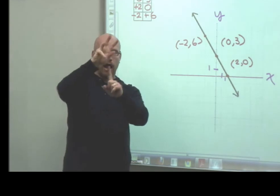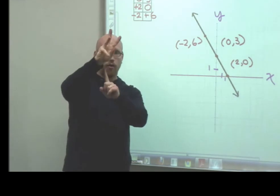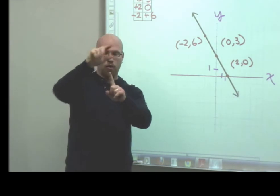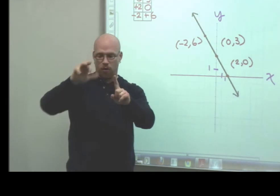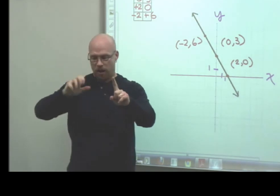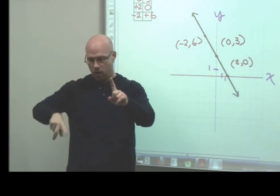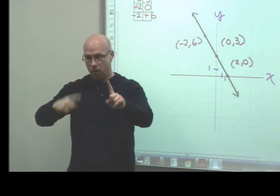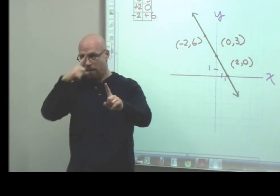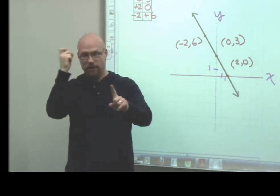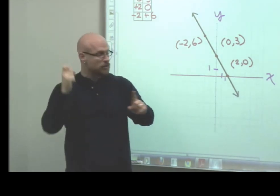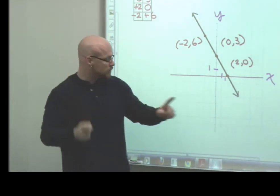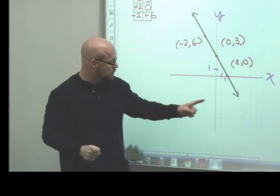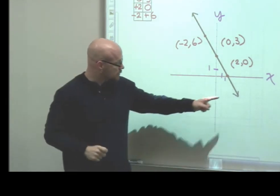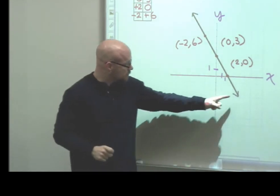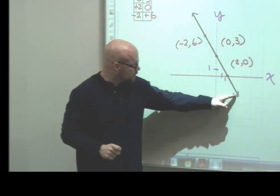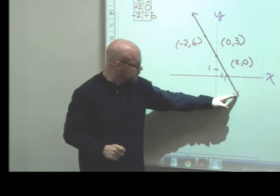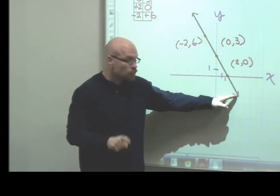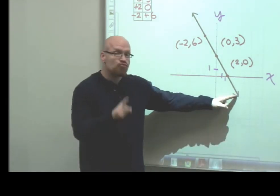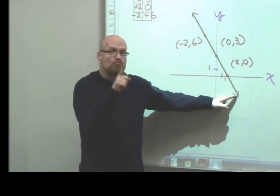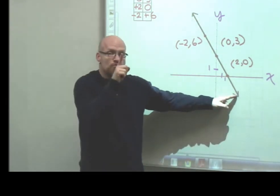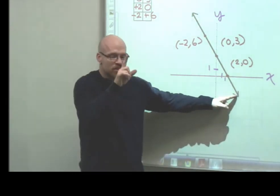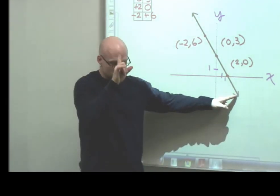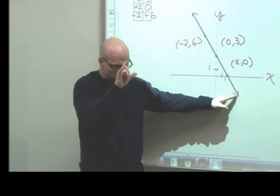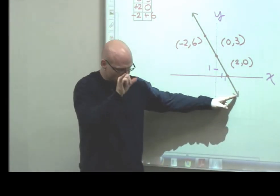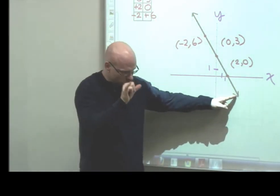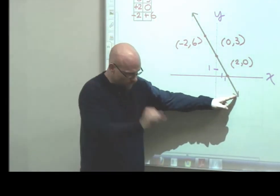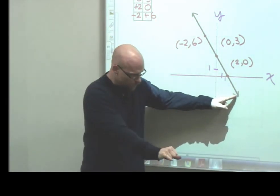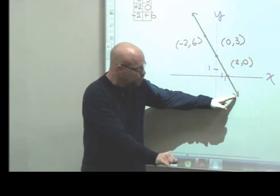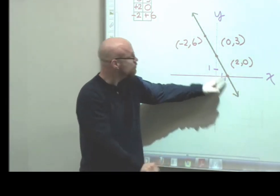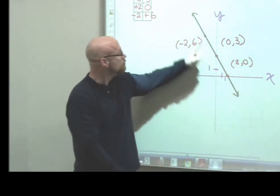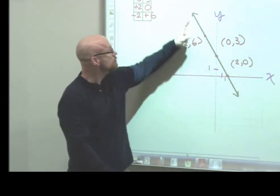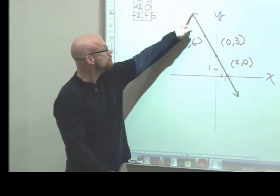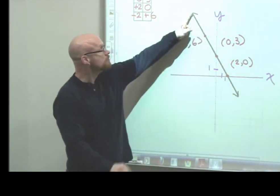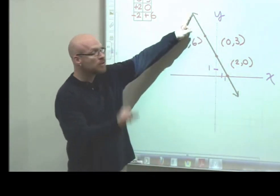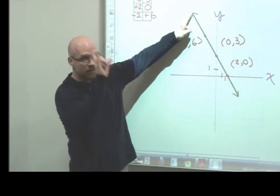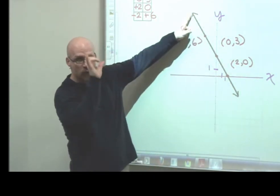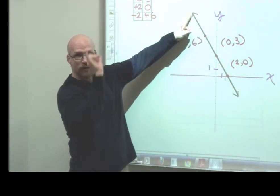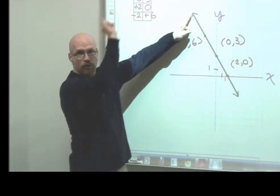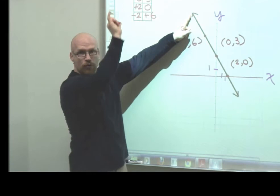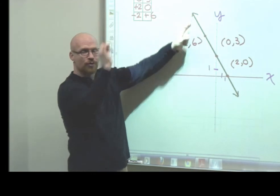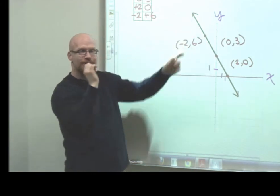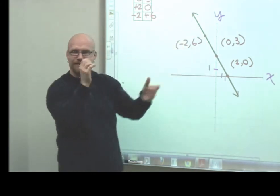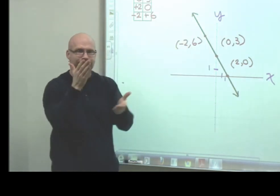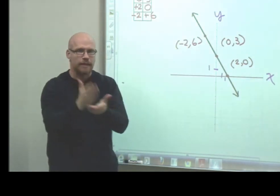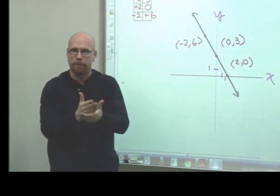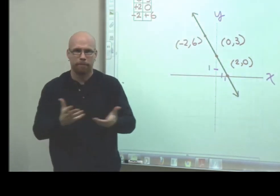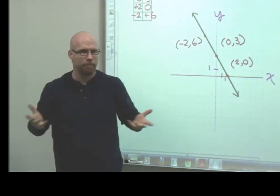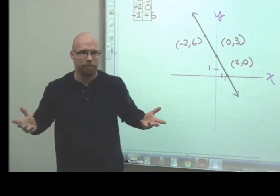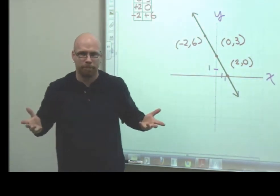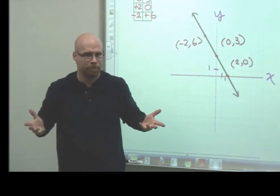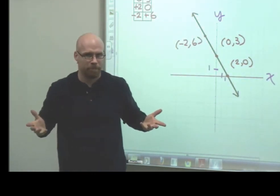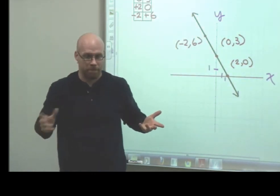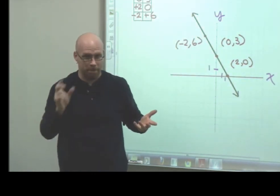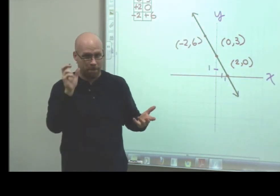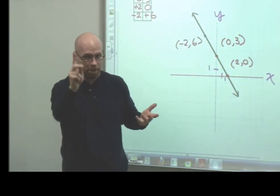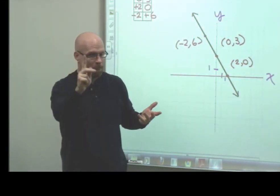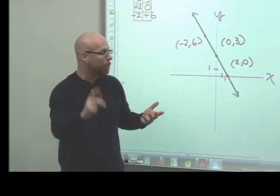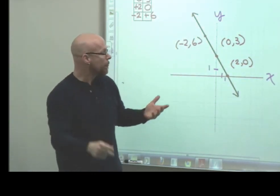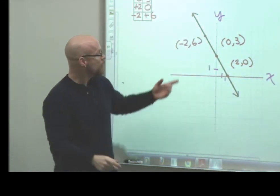Now you can see I added the arrows on both ends of the line because in reality this linear equation goes on forever. The line does